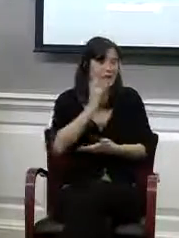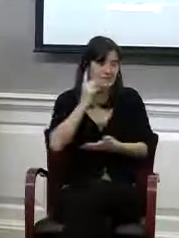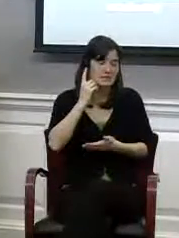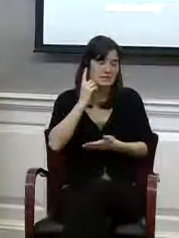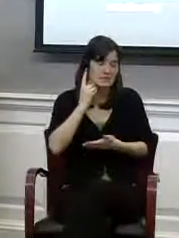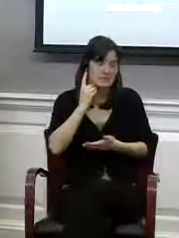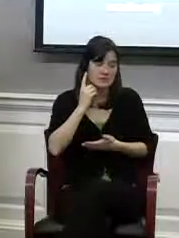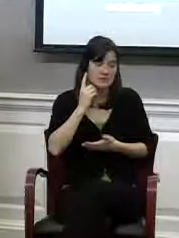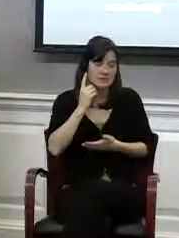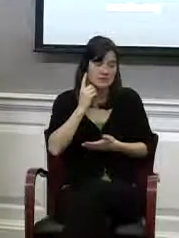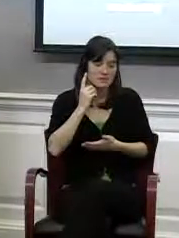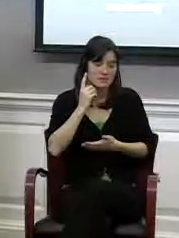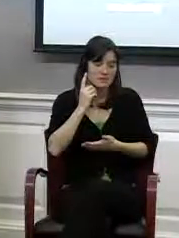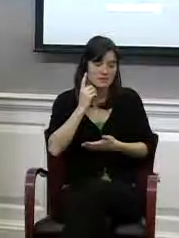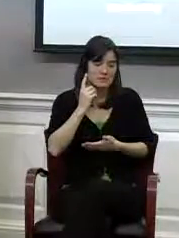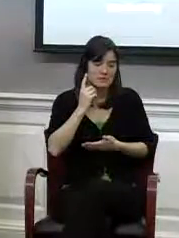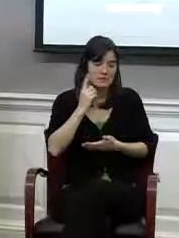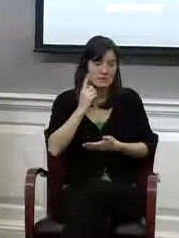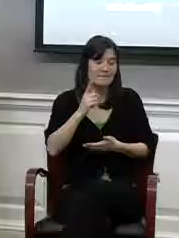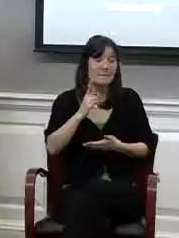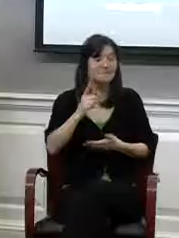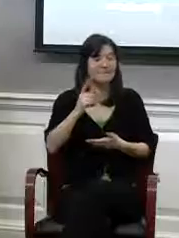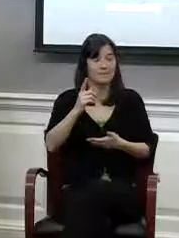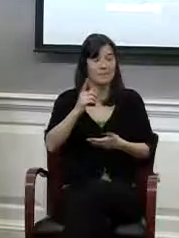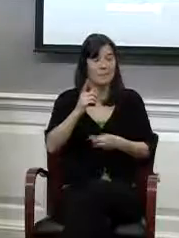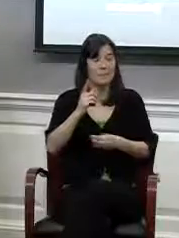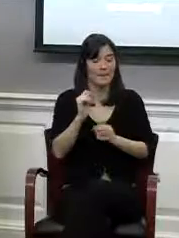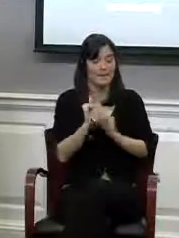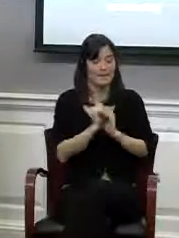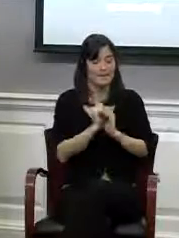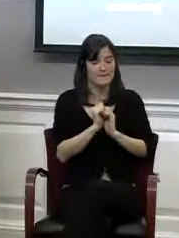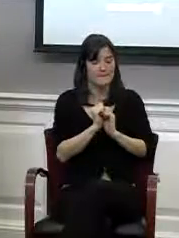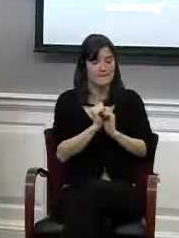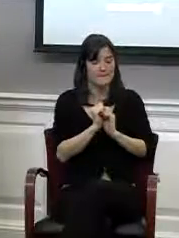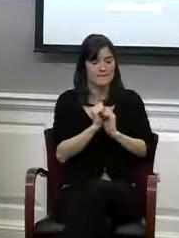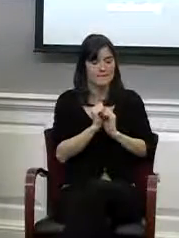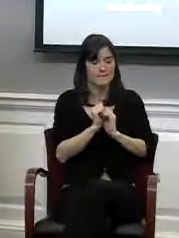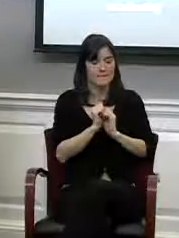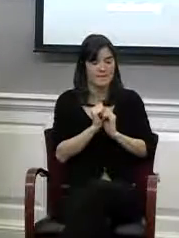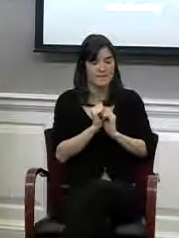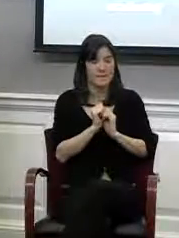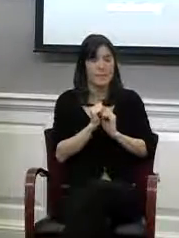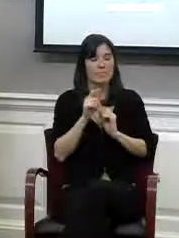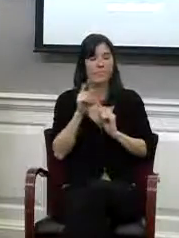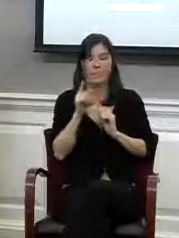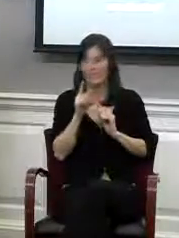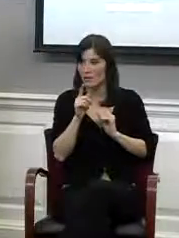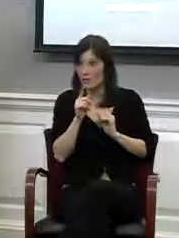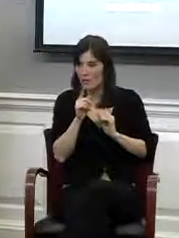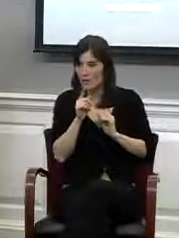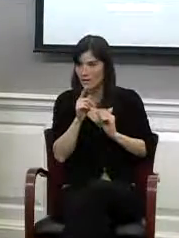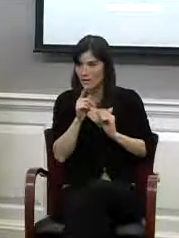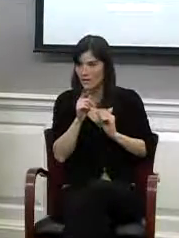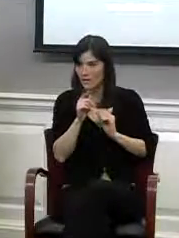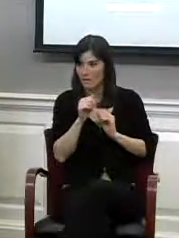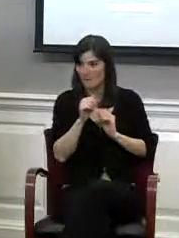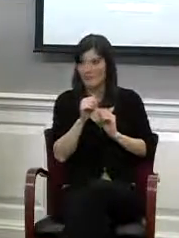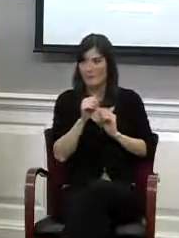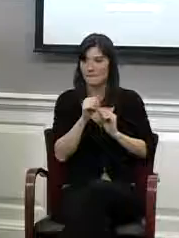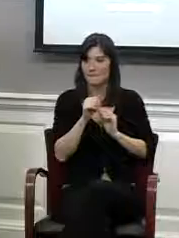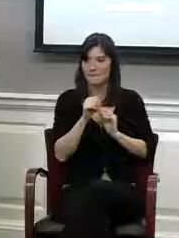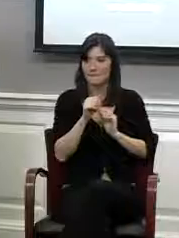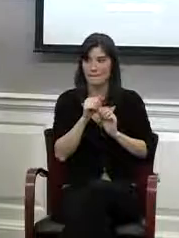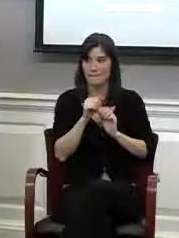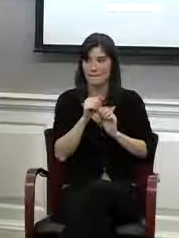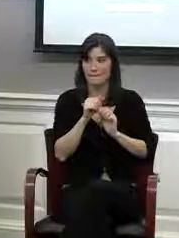ideological variation can also play a significant role in distinguishing between types of human rights education. To some, human rights